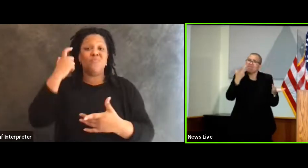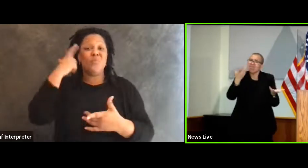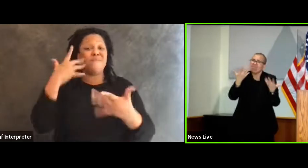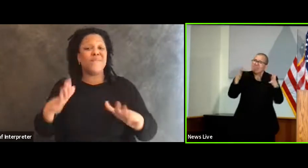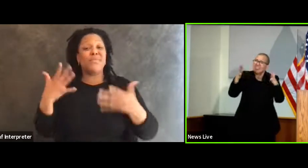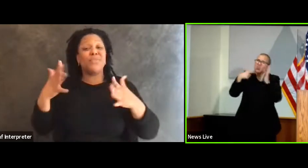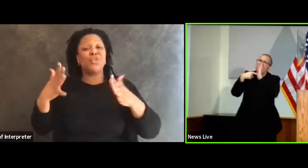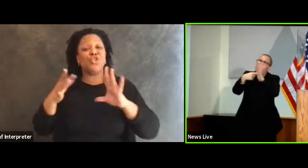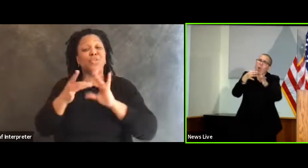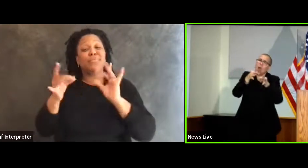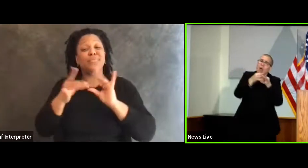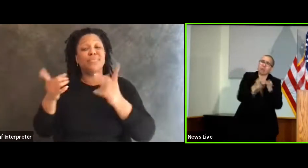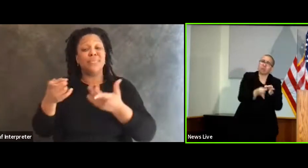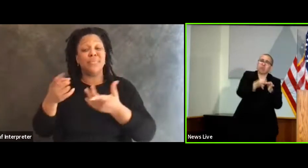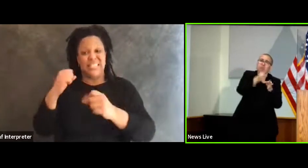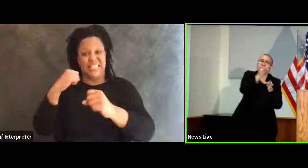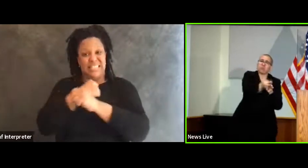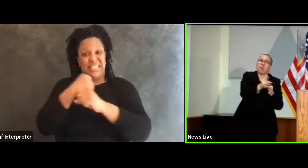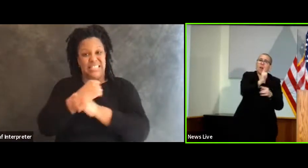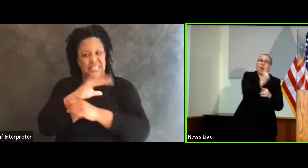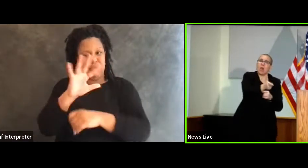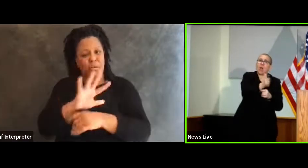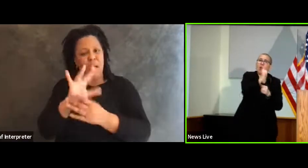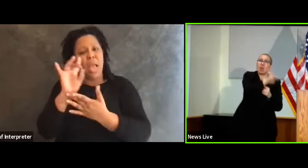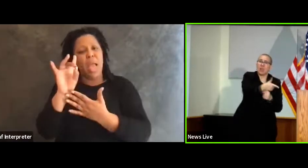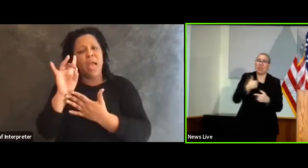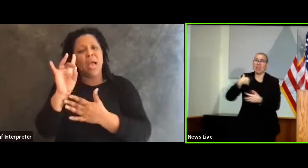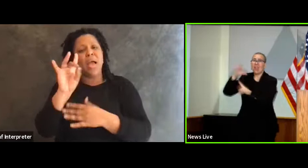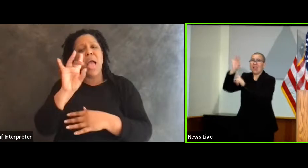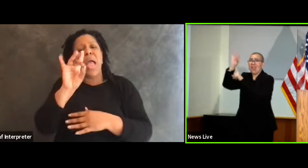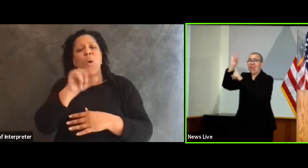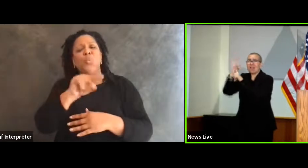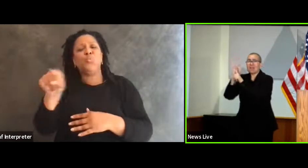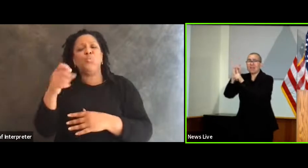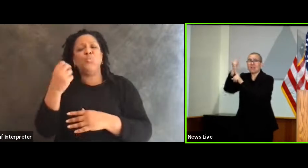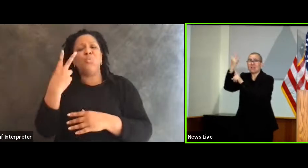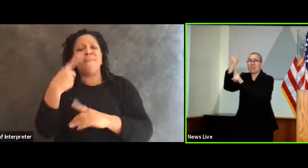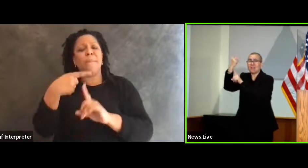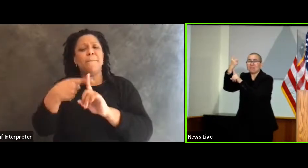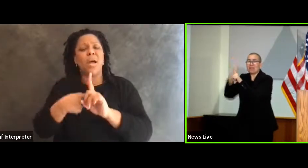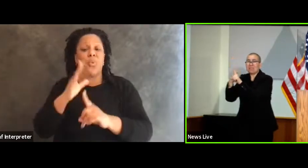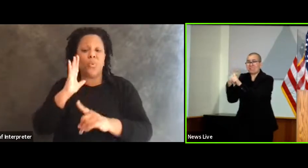8 to 12 months, a police officer kills someone in this state.